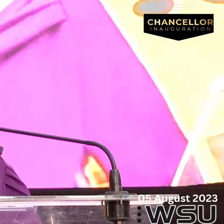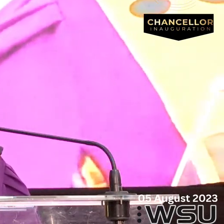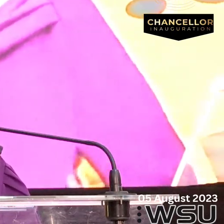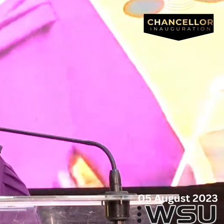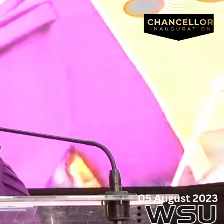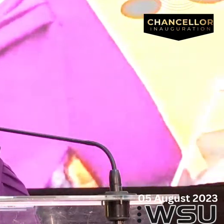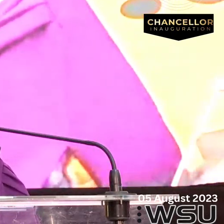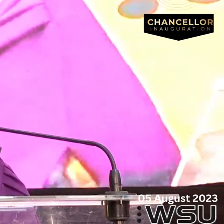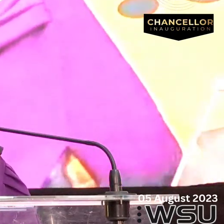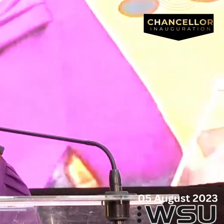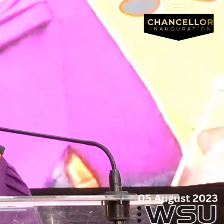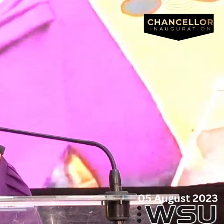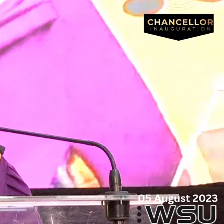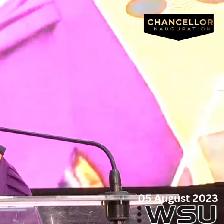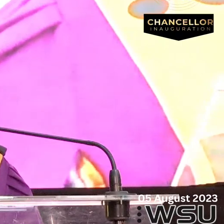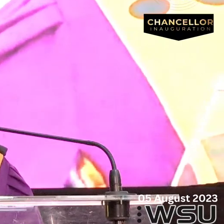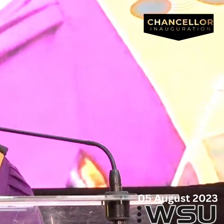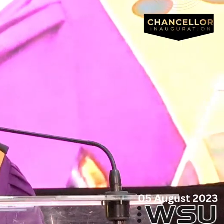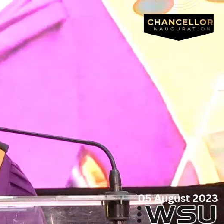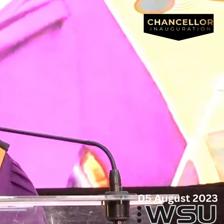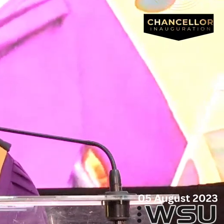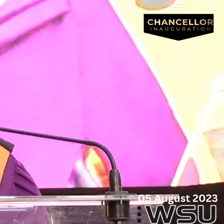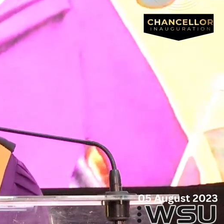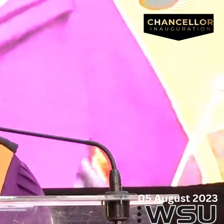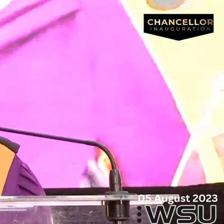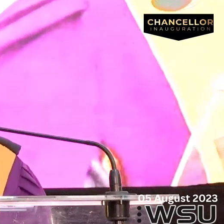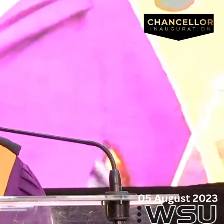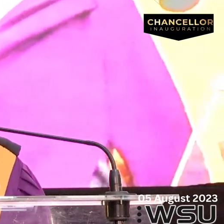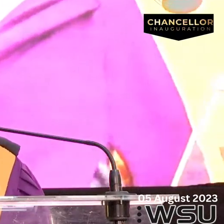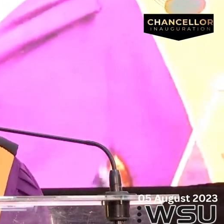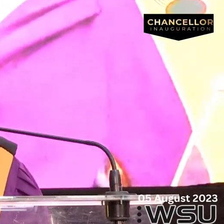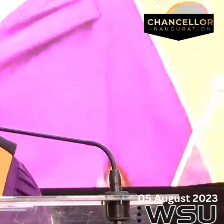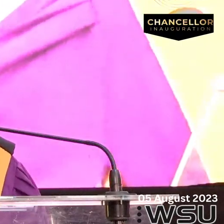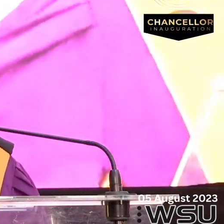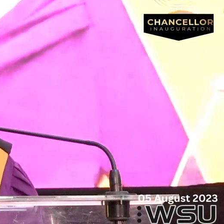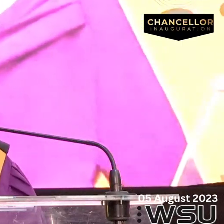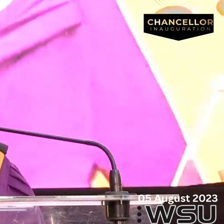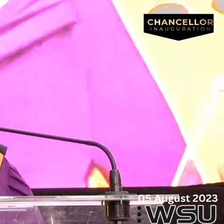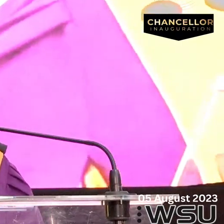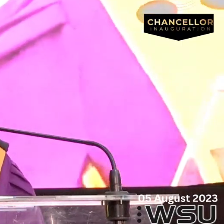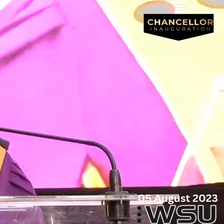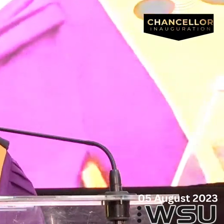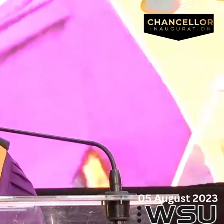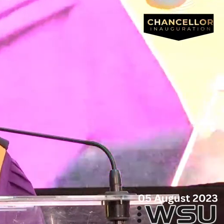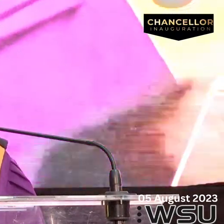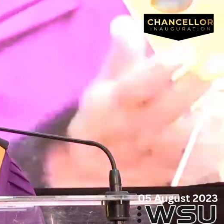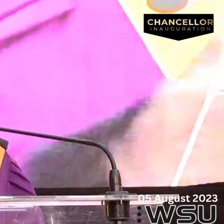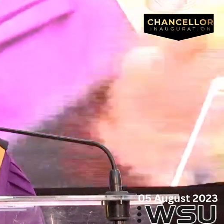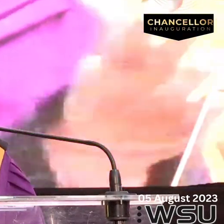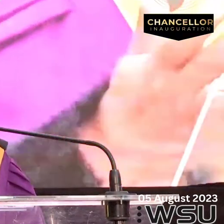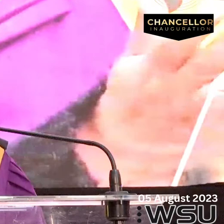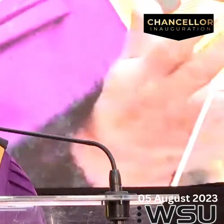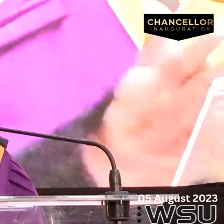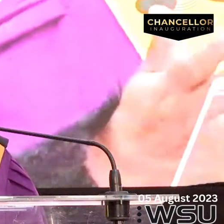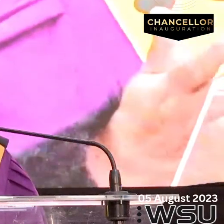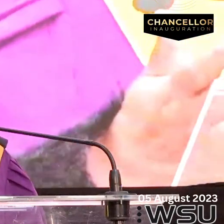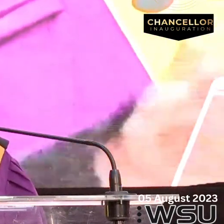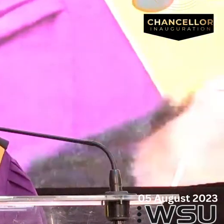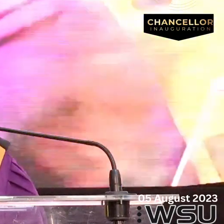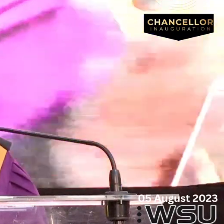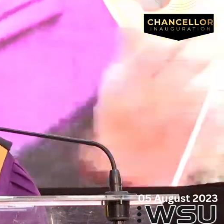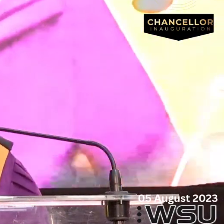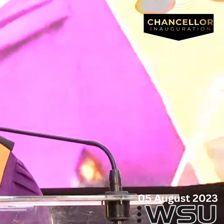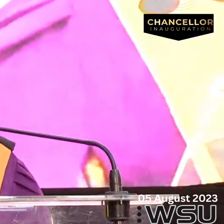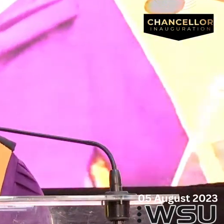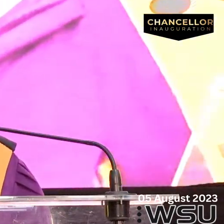the university and its culture. For me, culture is very important, because if there's no cultural fit, you're not